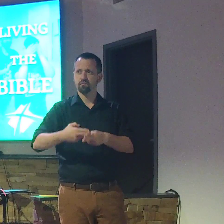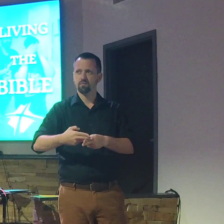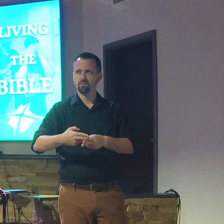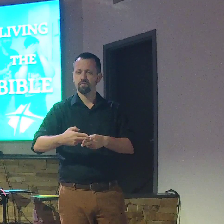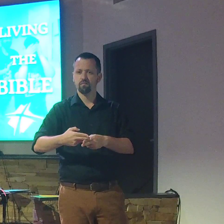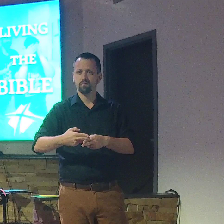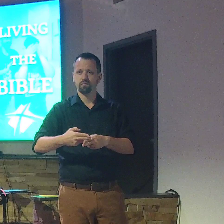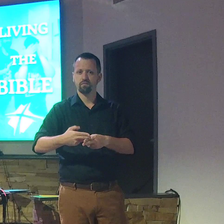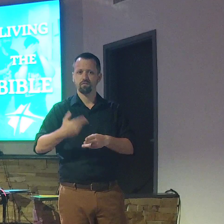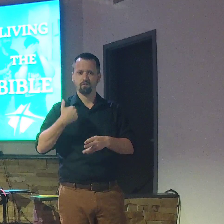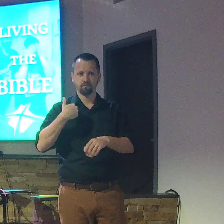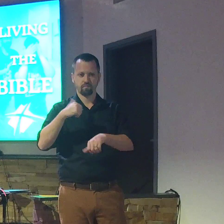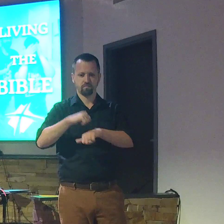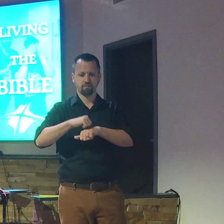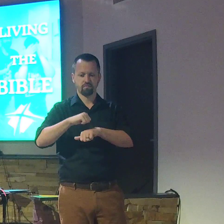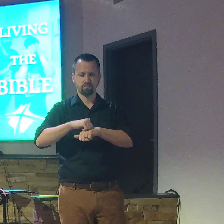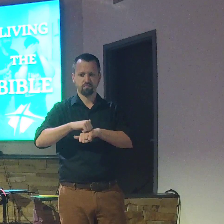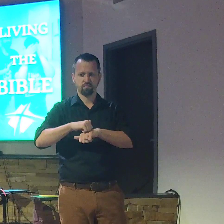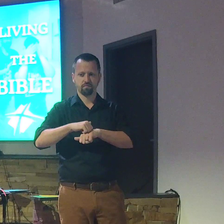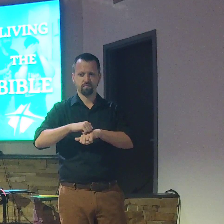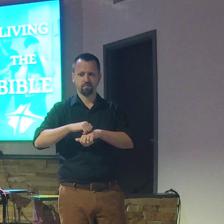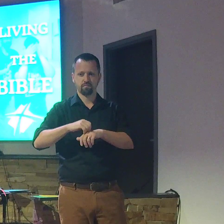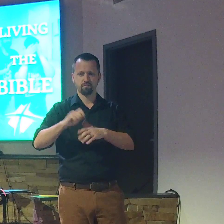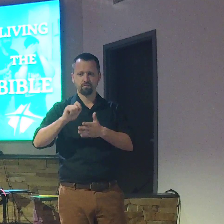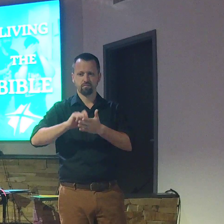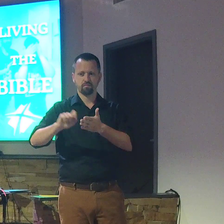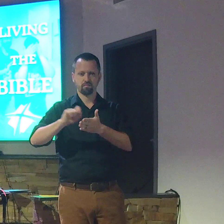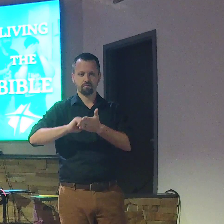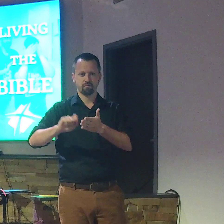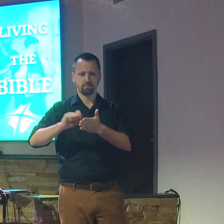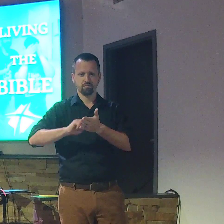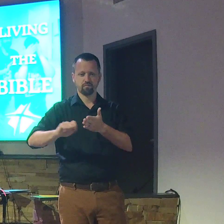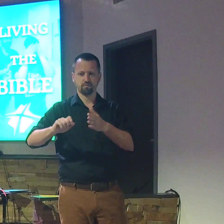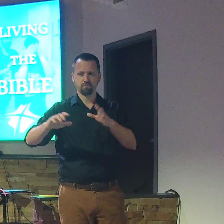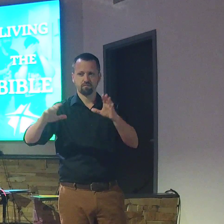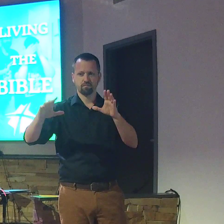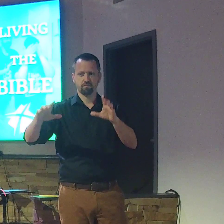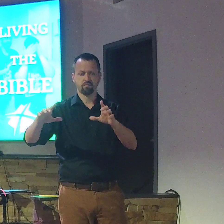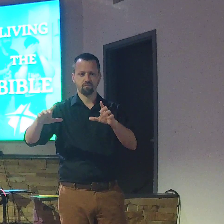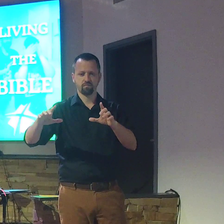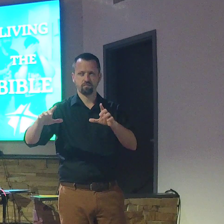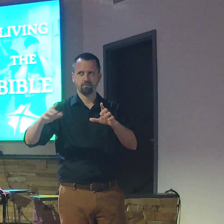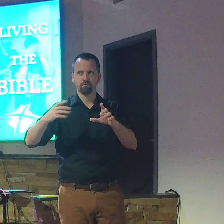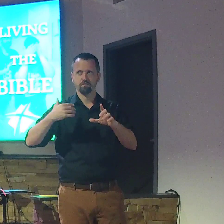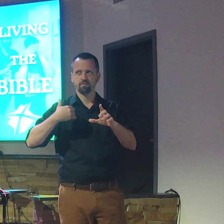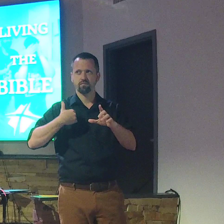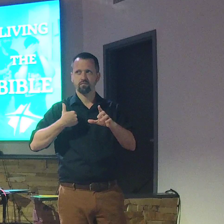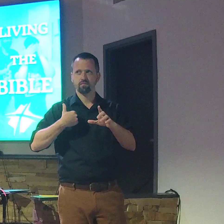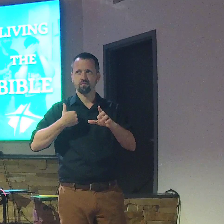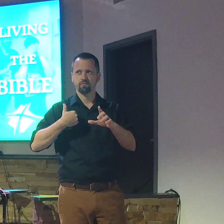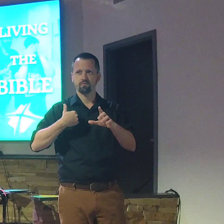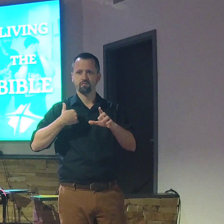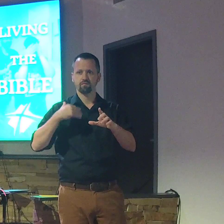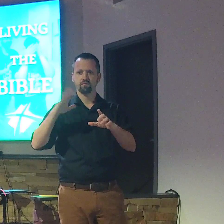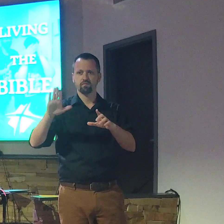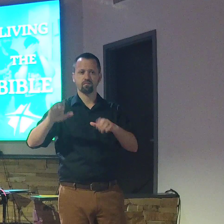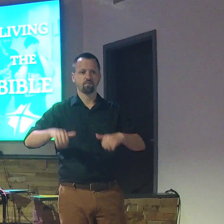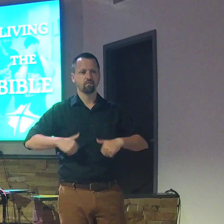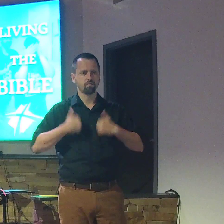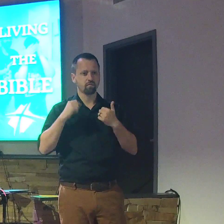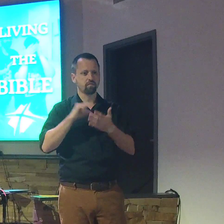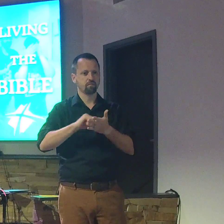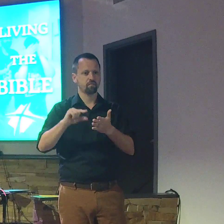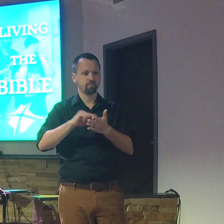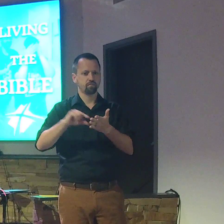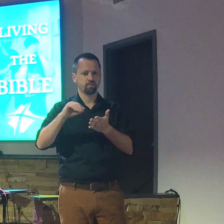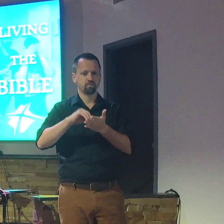And they had a stone that was engraved that had Melissa's life verse